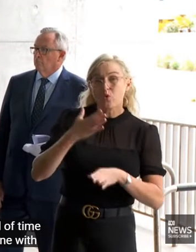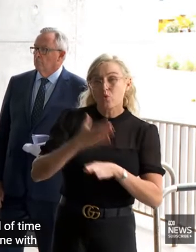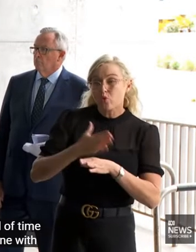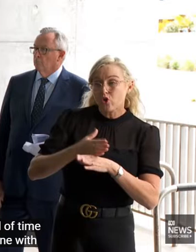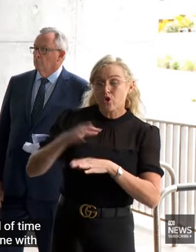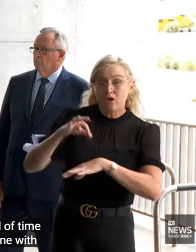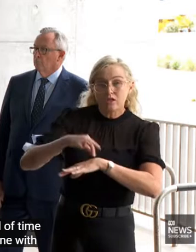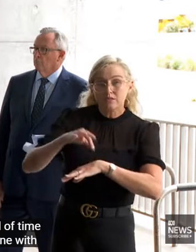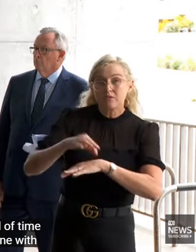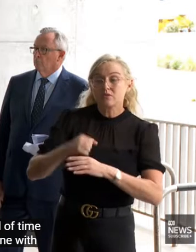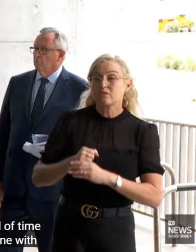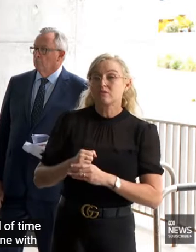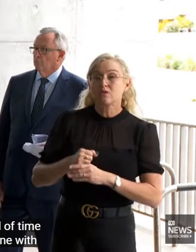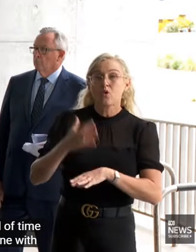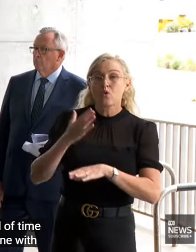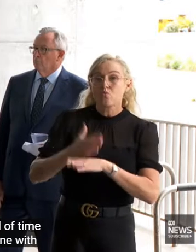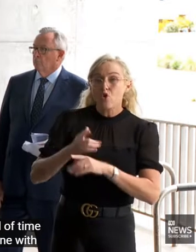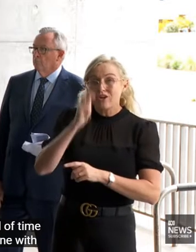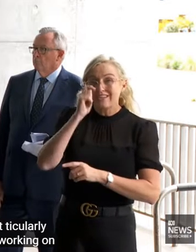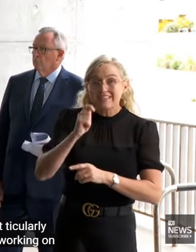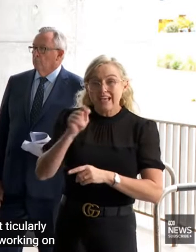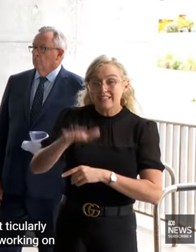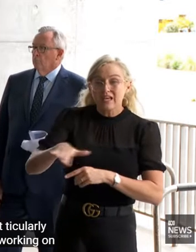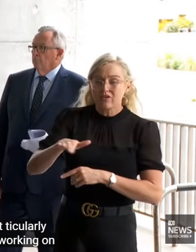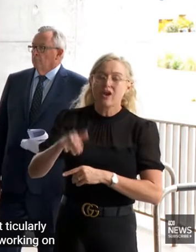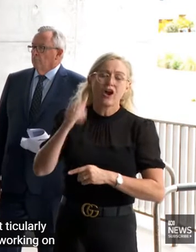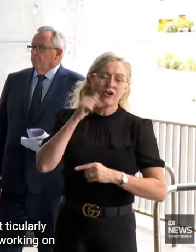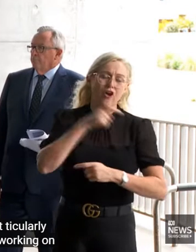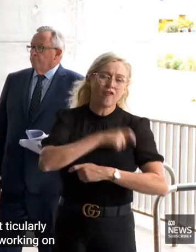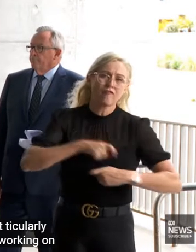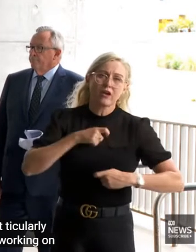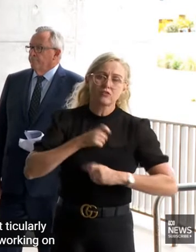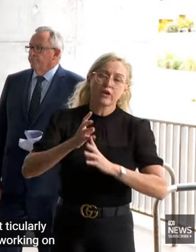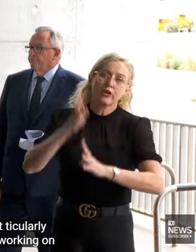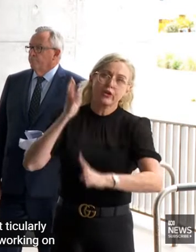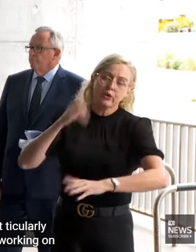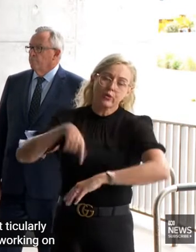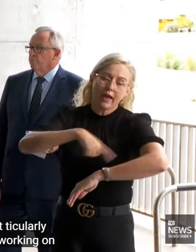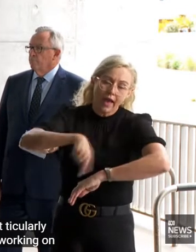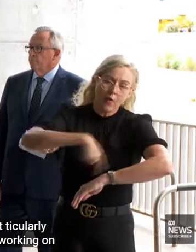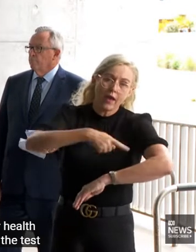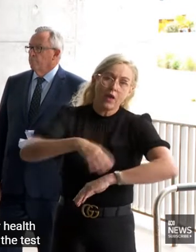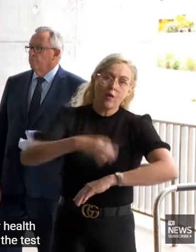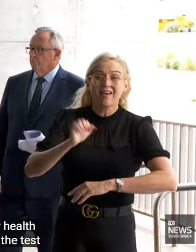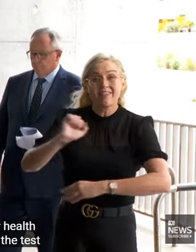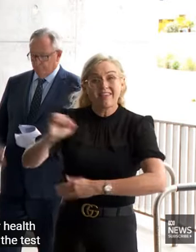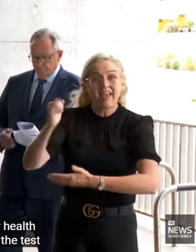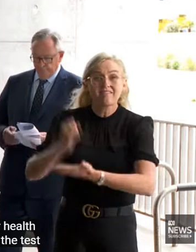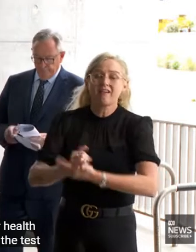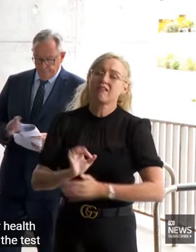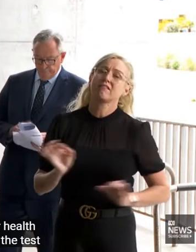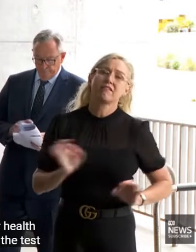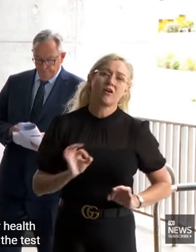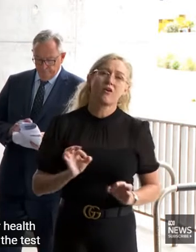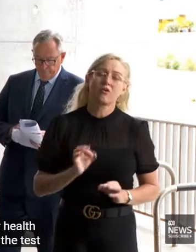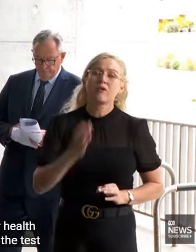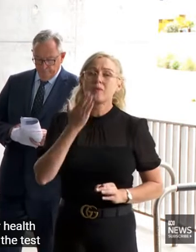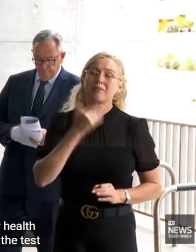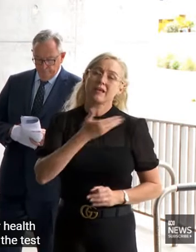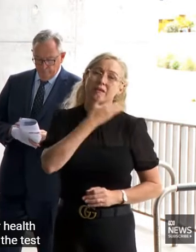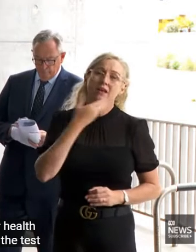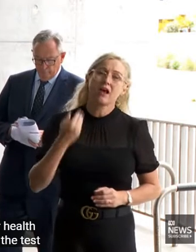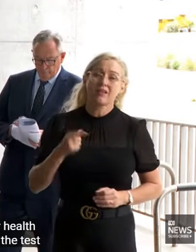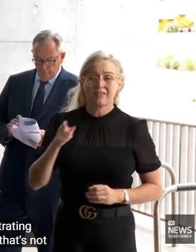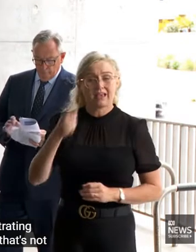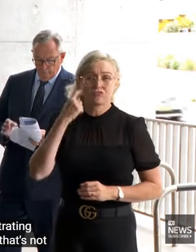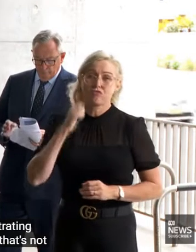health system, who are doing the tests. Whilst they're frustrating sitting in those queues, that's not the fault of the person who's conducting the test. They're doing everything they